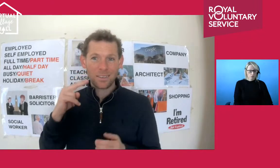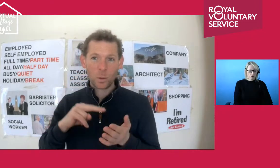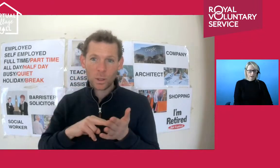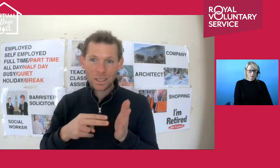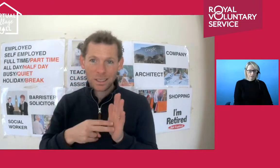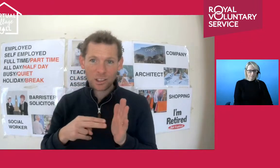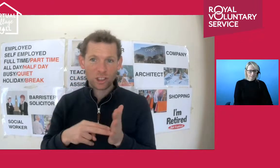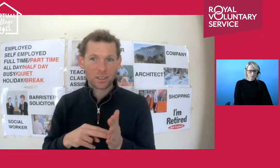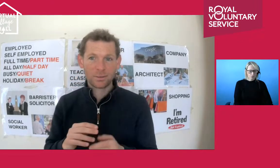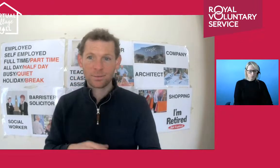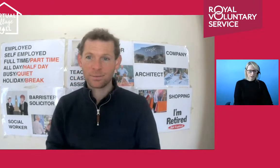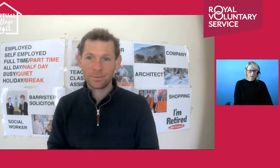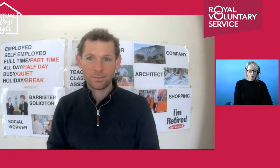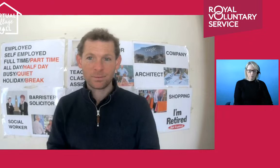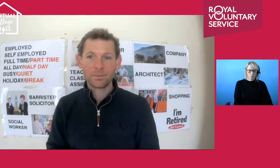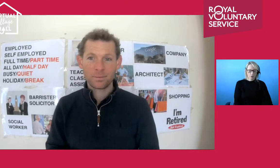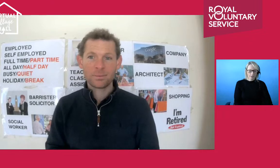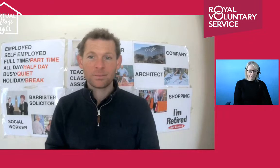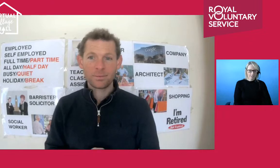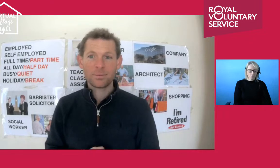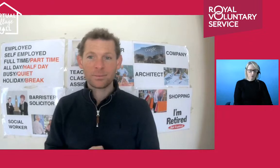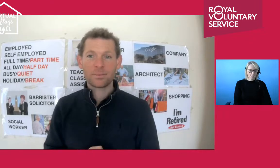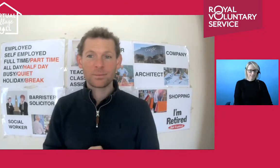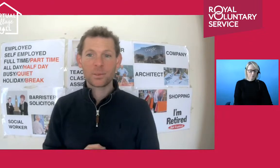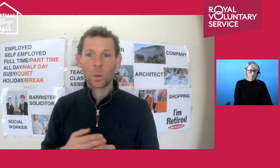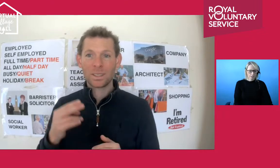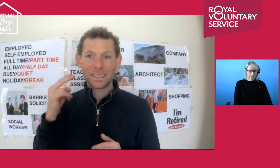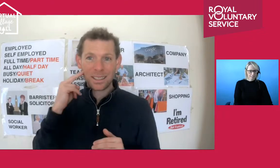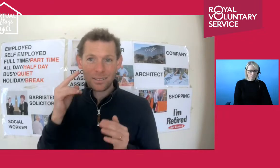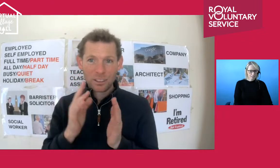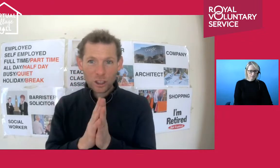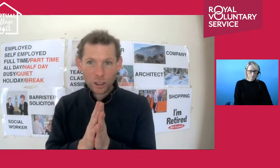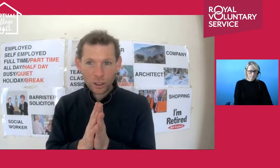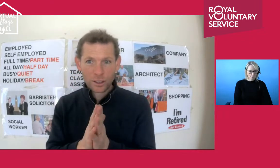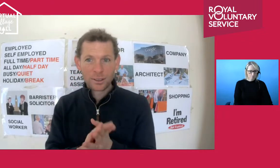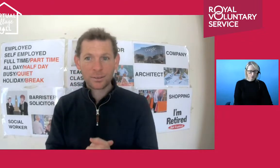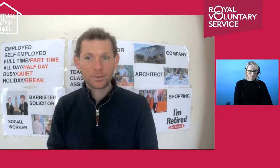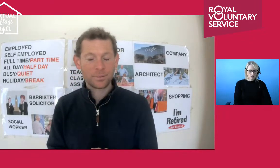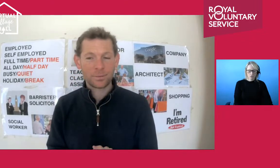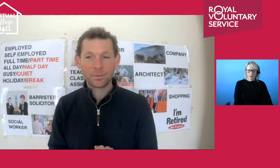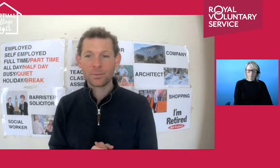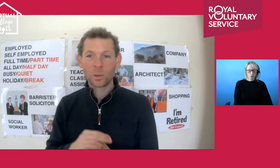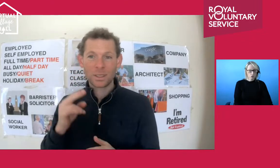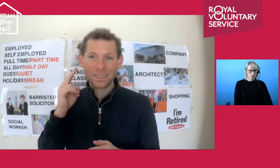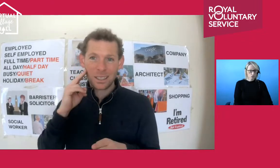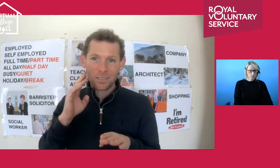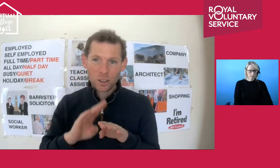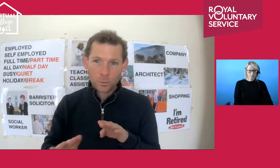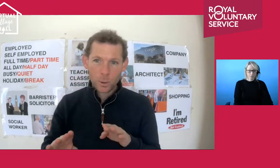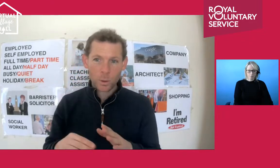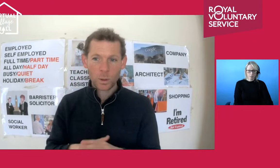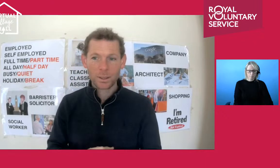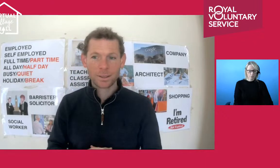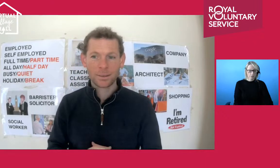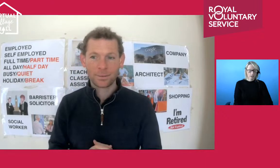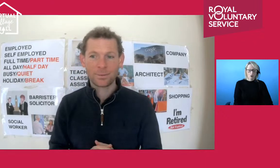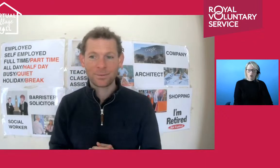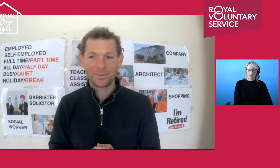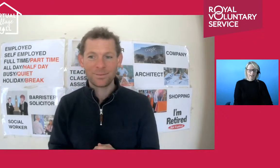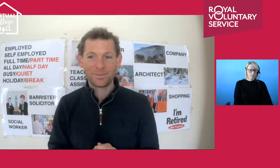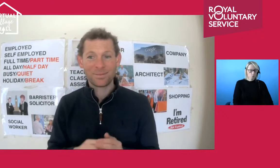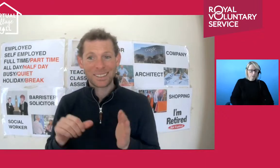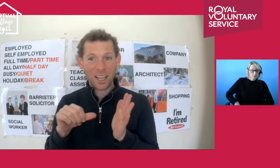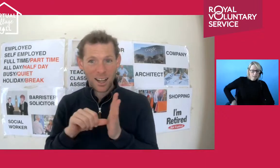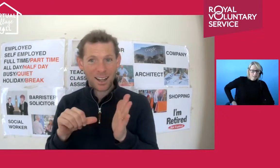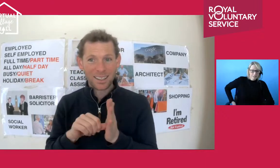if there's one in your area, that's a good way of practicing, or any deaf organizations that may be around, or churches that have deaf people,